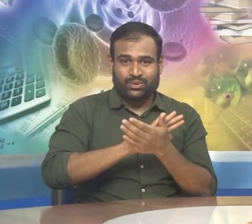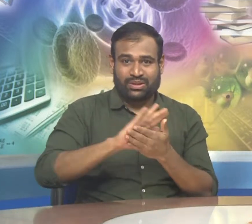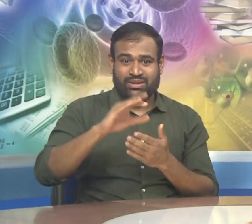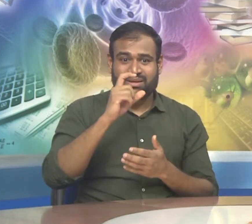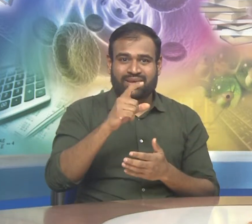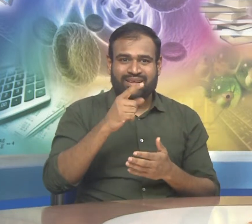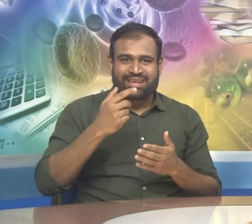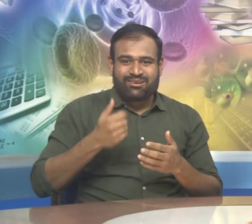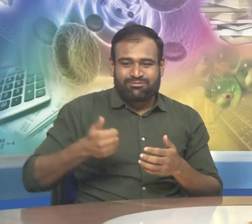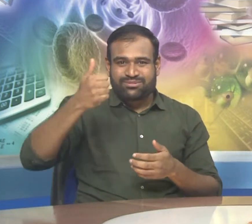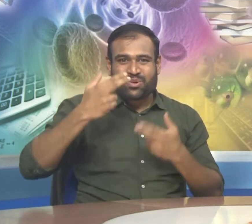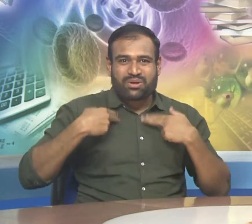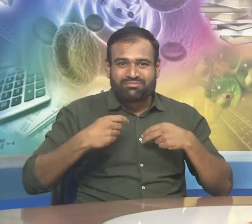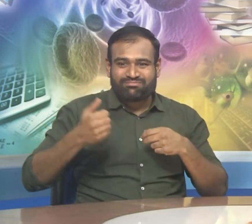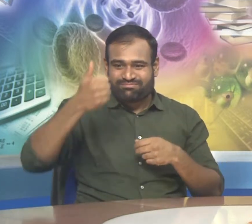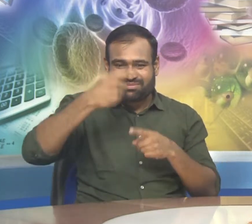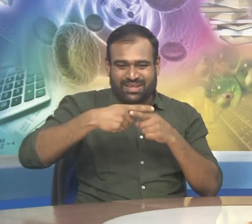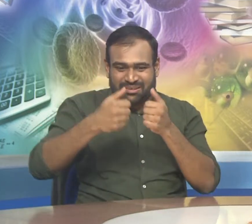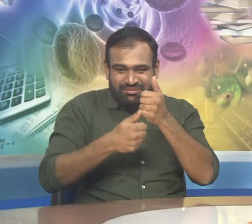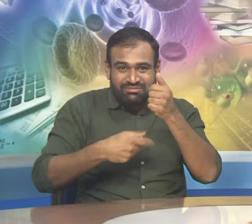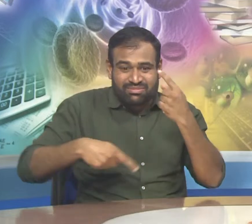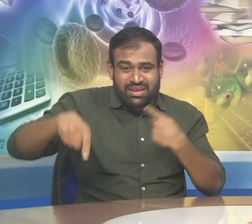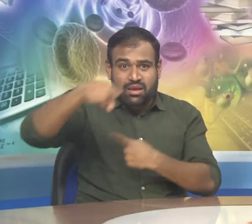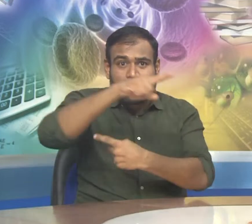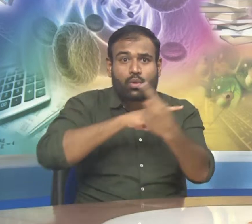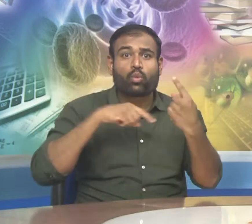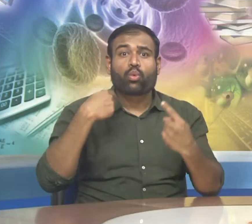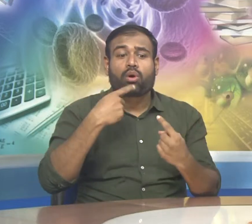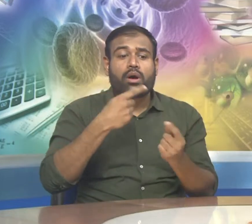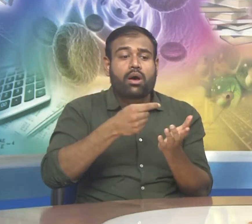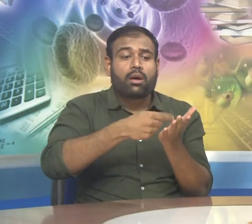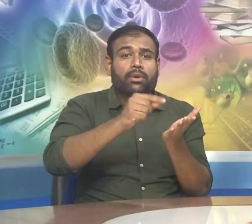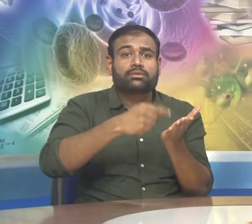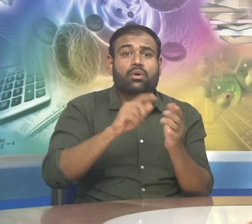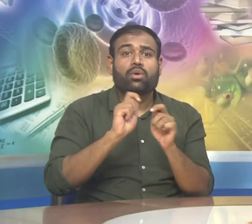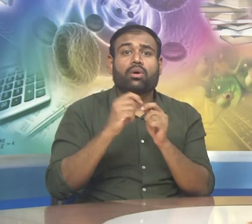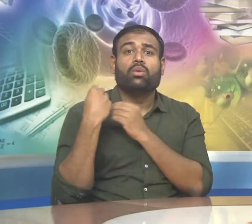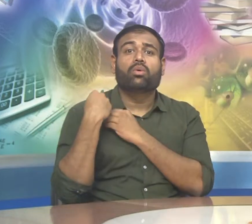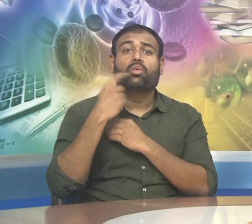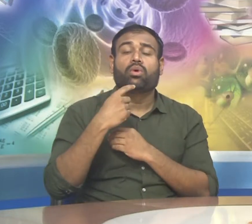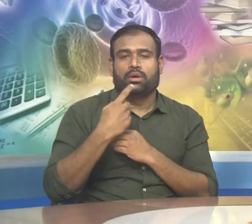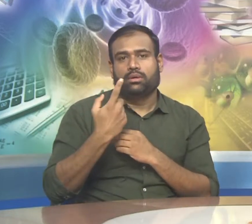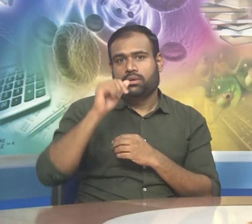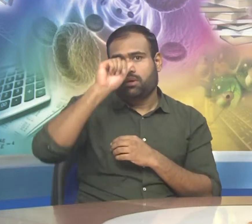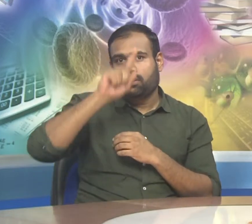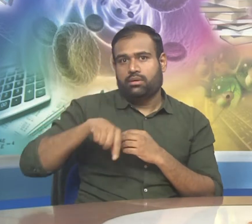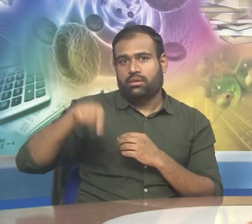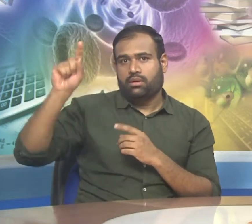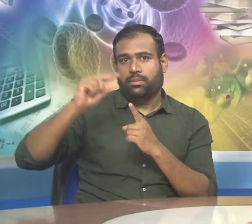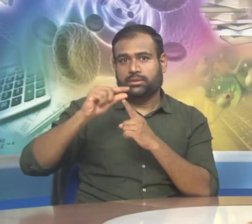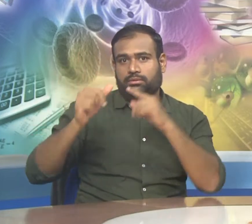The number of judges of each high court is determined by the president.